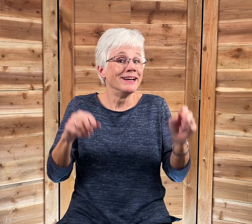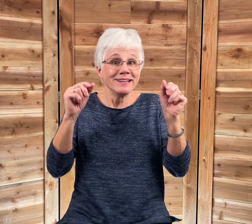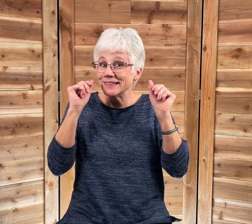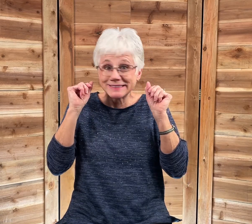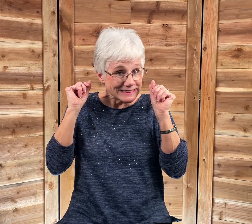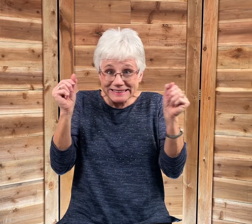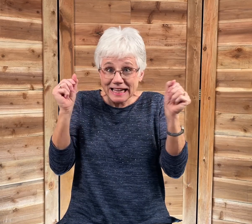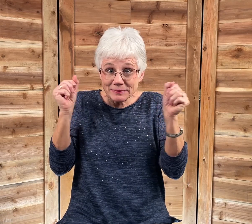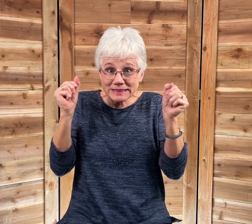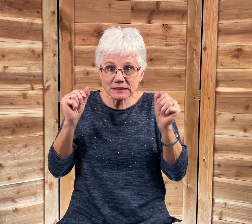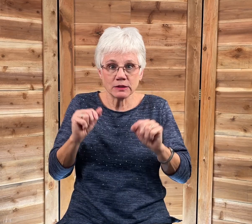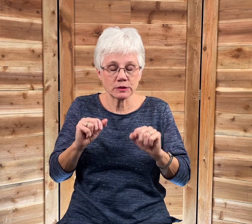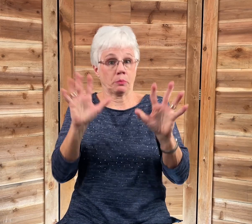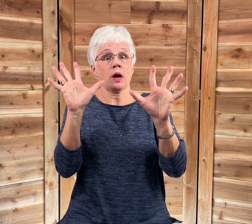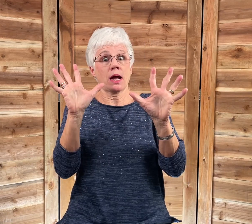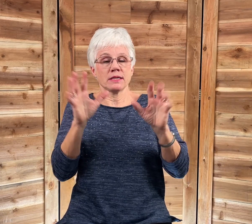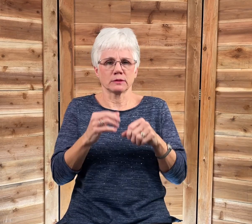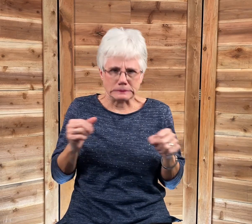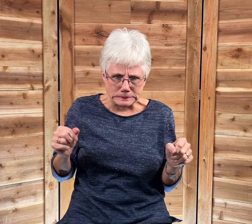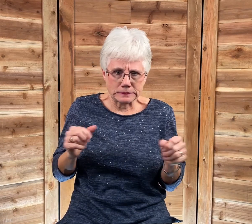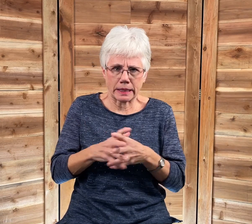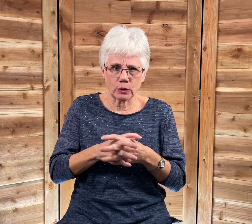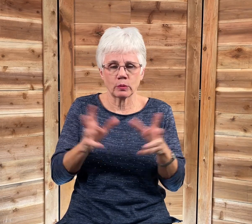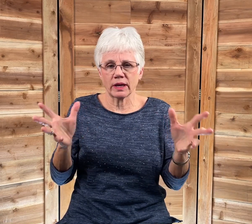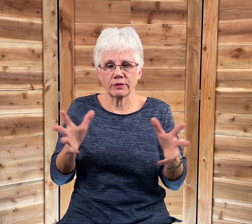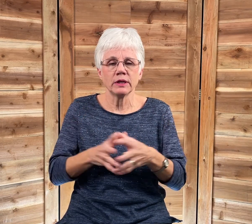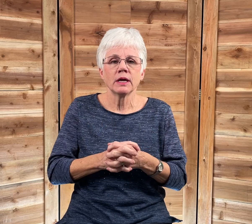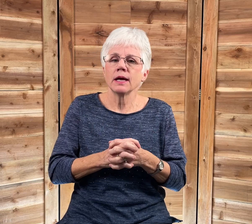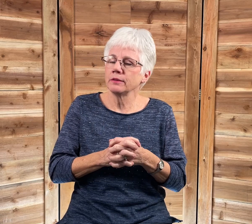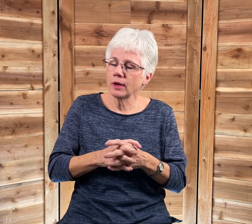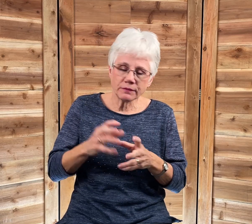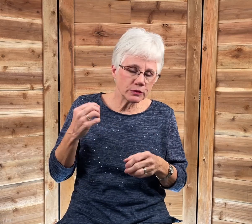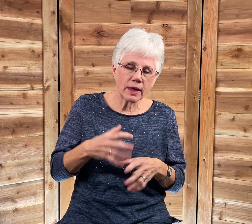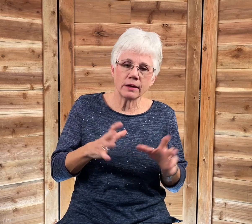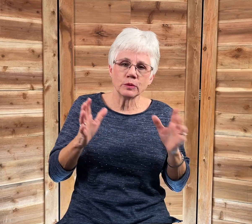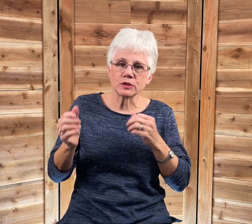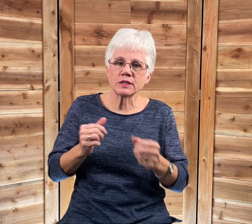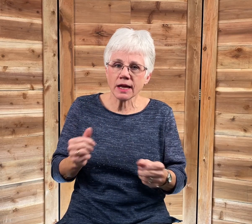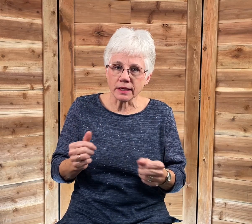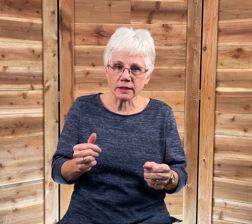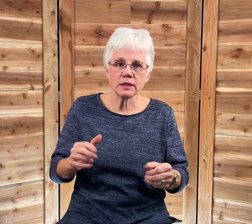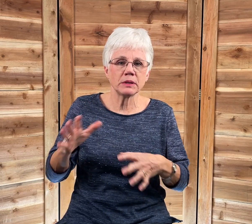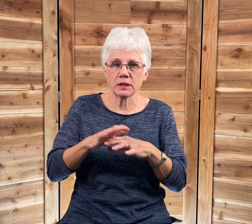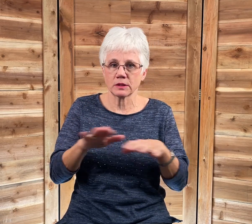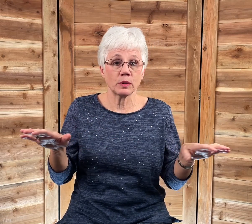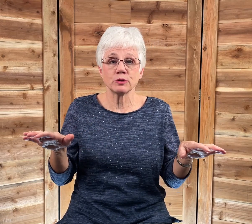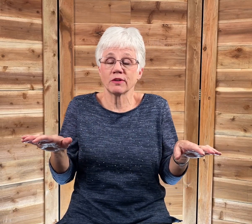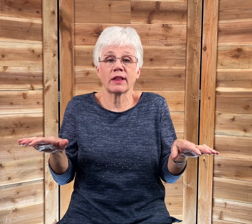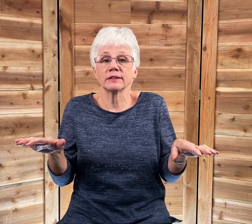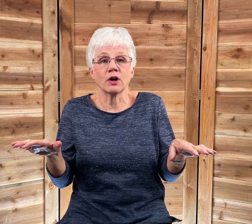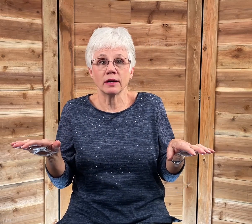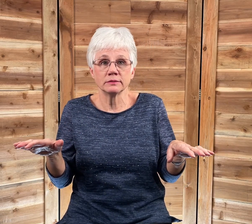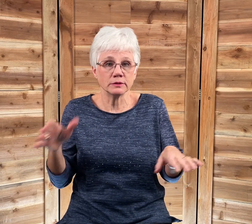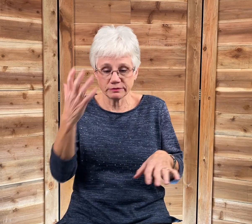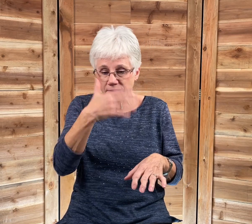express excitement or surprise or anger or whatever. And you have to do that when you're signing, because otherwise you'd have a